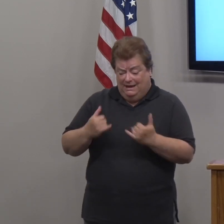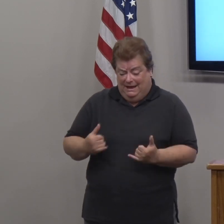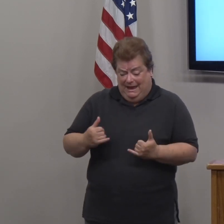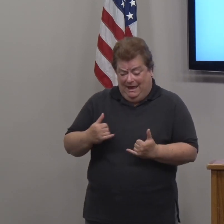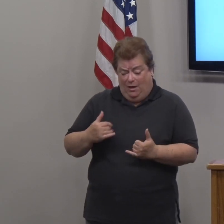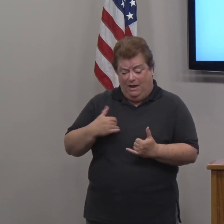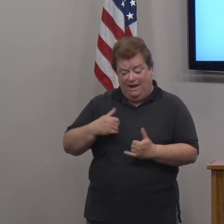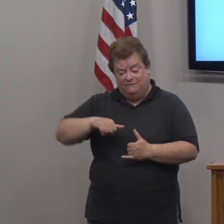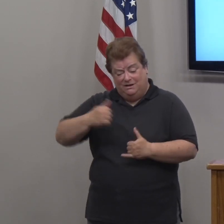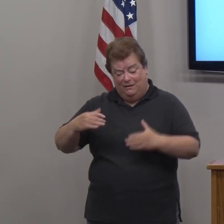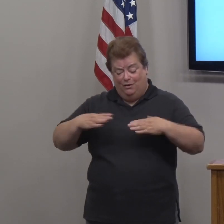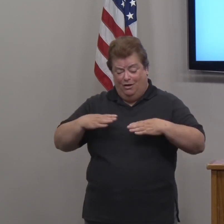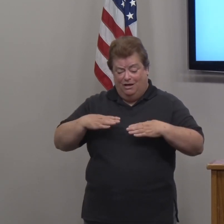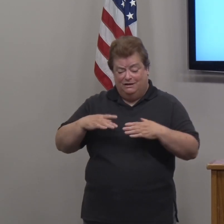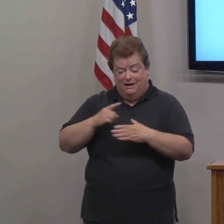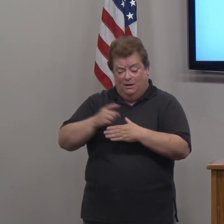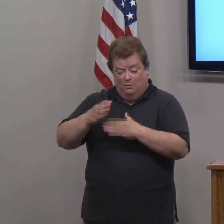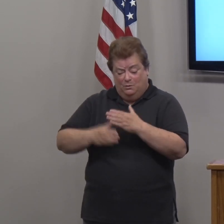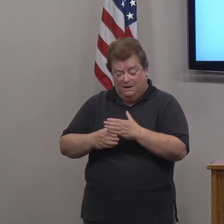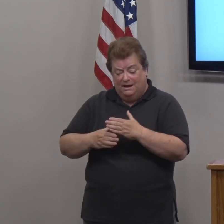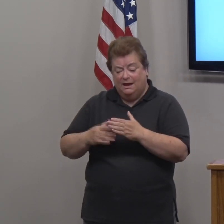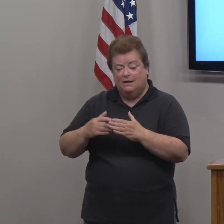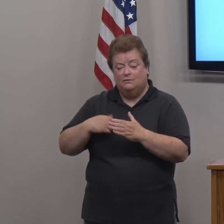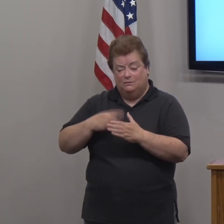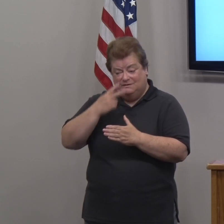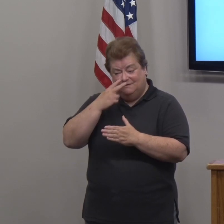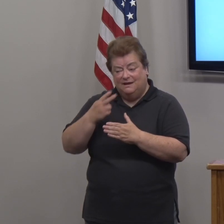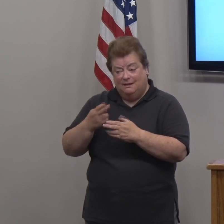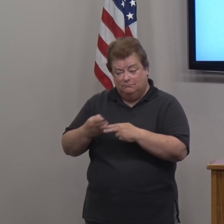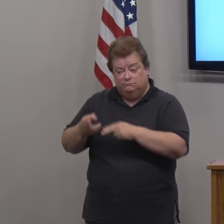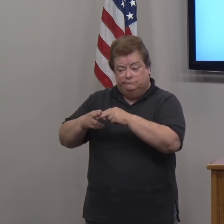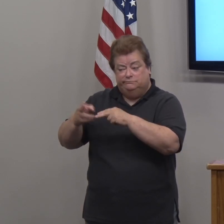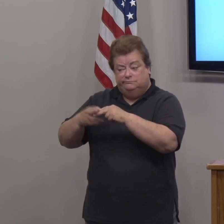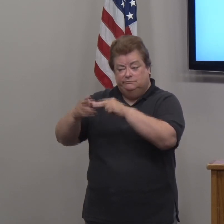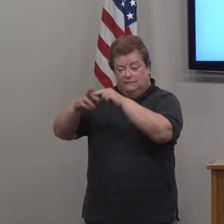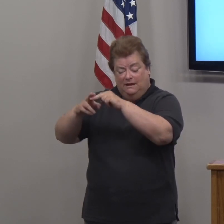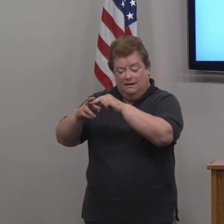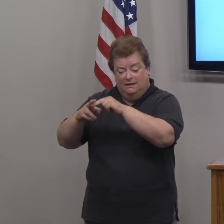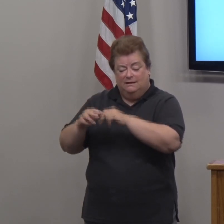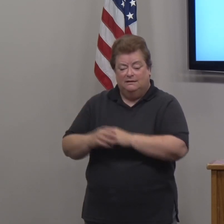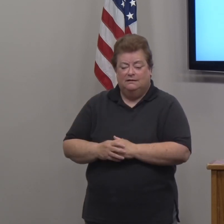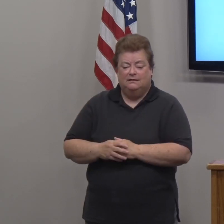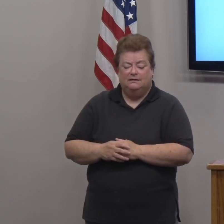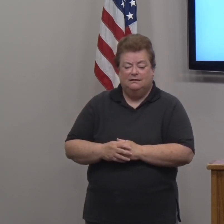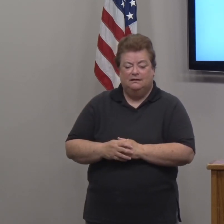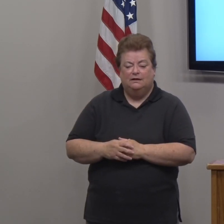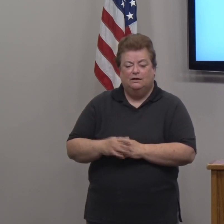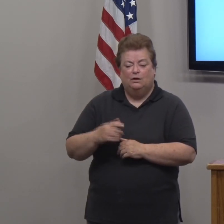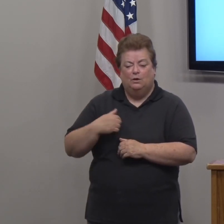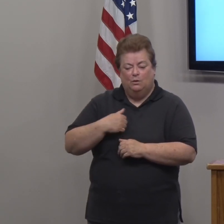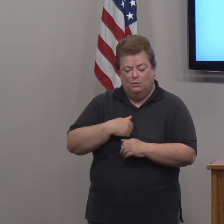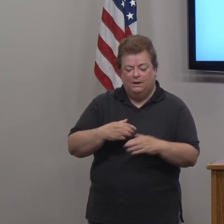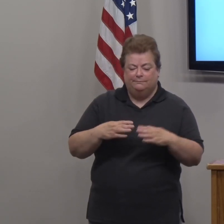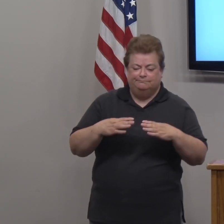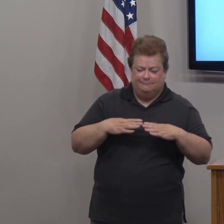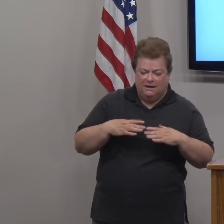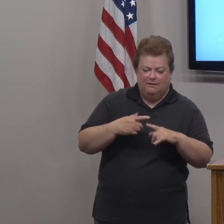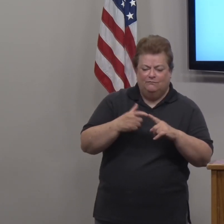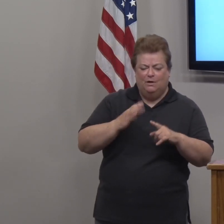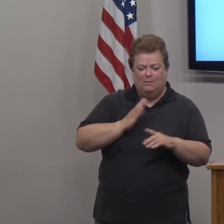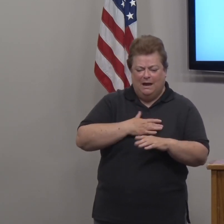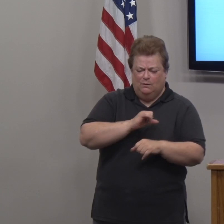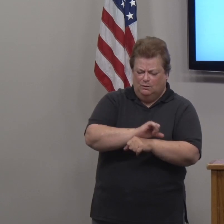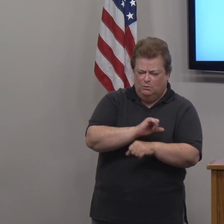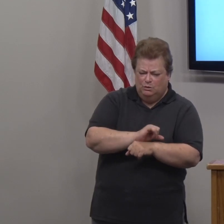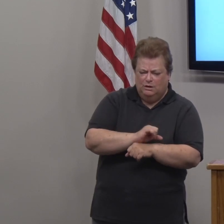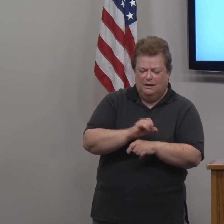to an additional spike in cases, similar to what we saw after the 4th of July. As we take a break from our labors this weekend,